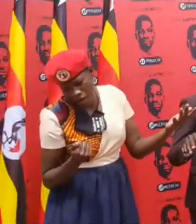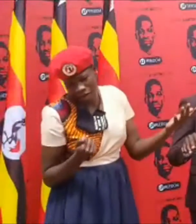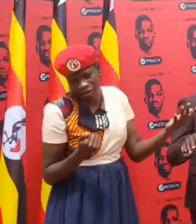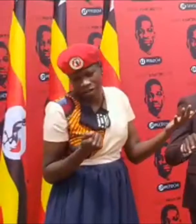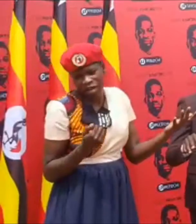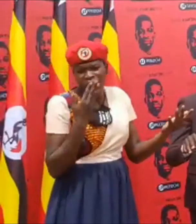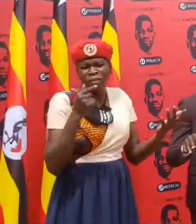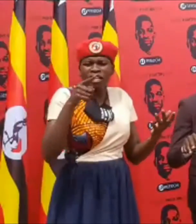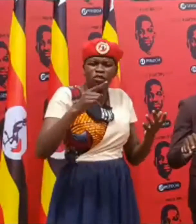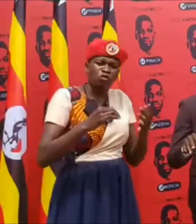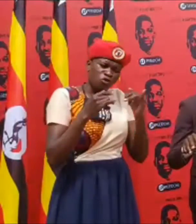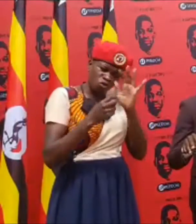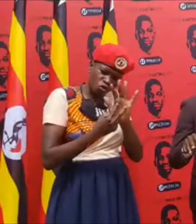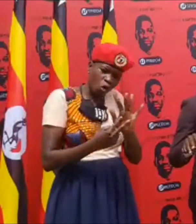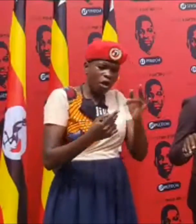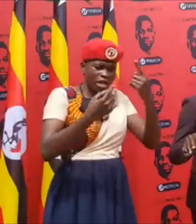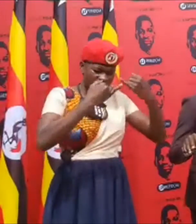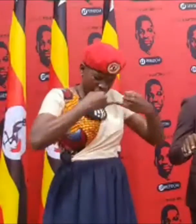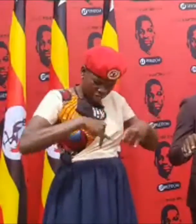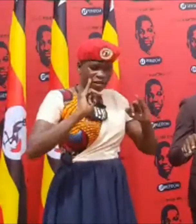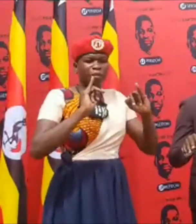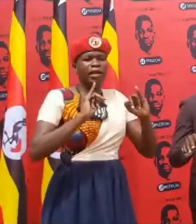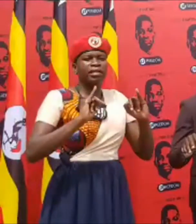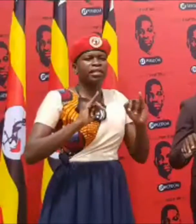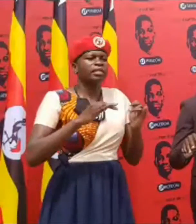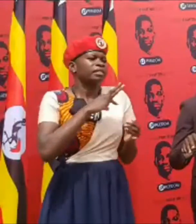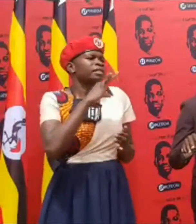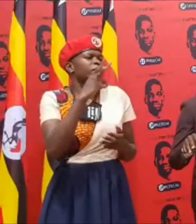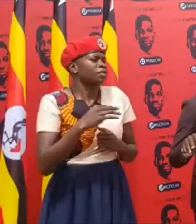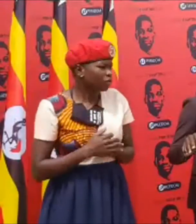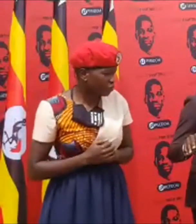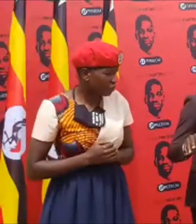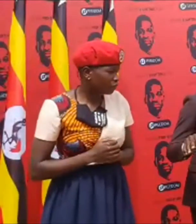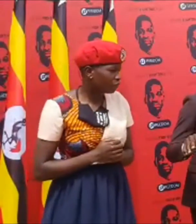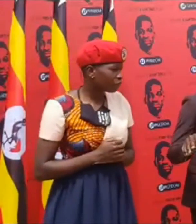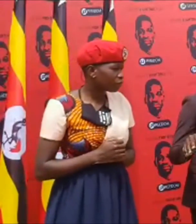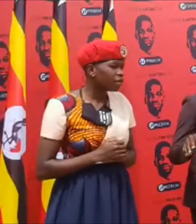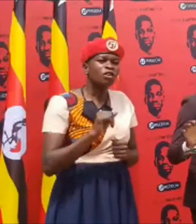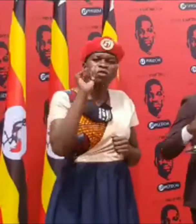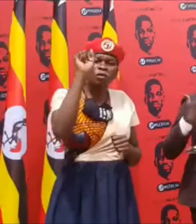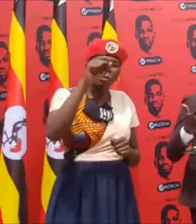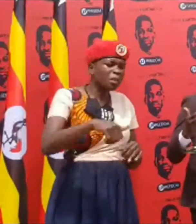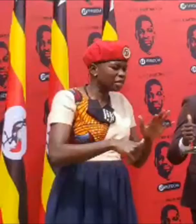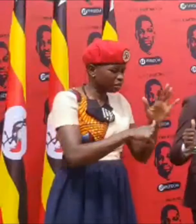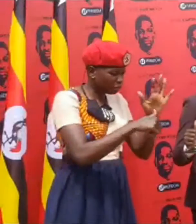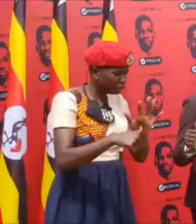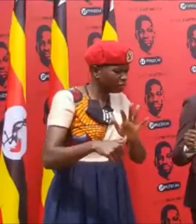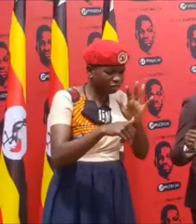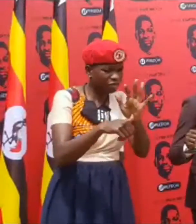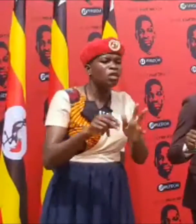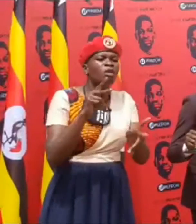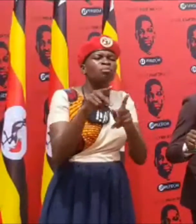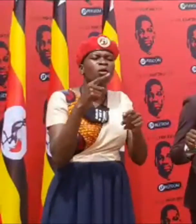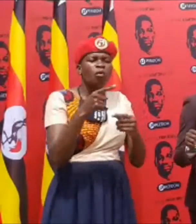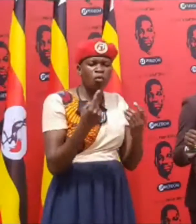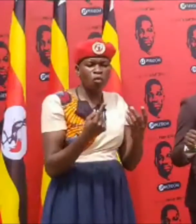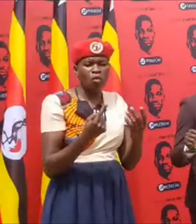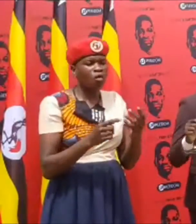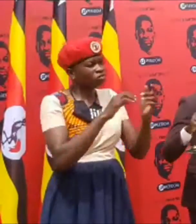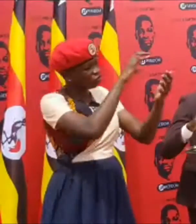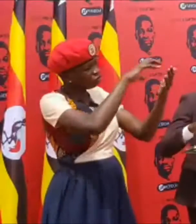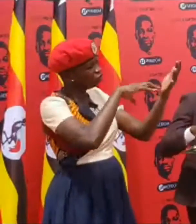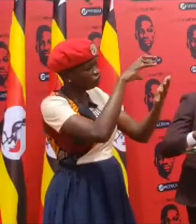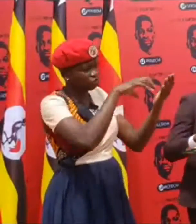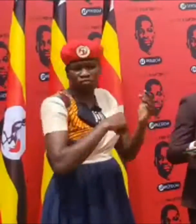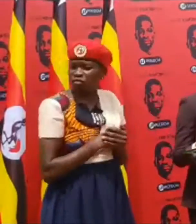kyekubiira, muveeyo mwogere ku nsonga zino, muveeyo muvumirire ebikolwa bino, muveeyo kubanga n'obuyinza mubuyina obusibisa